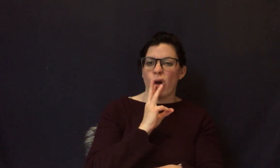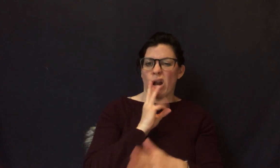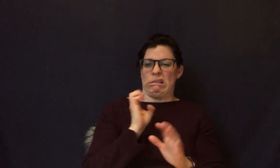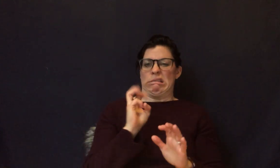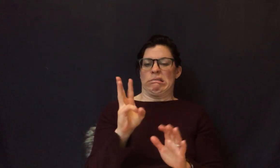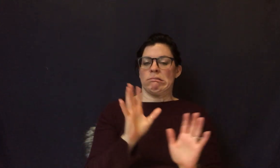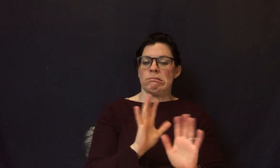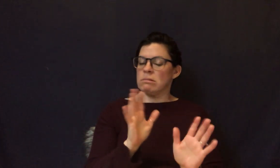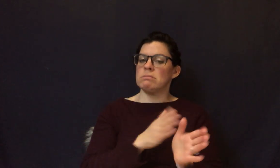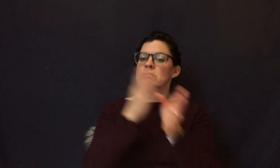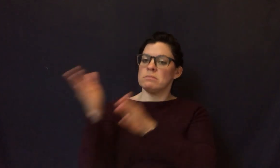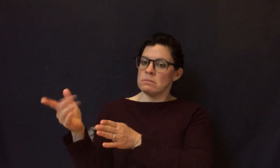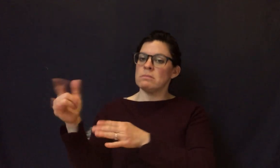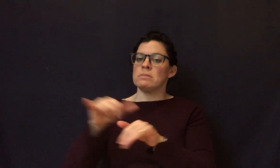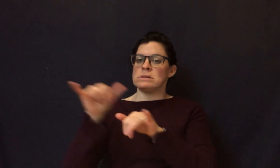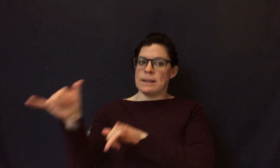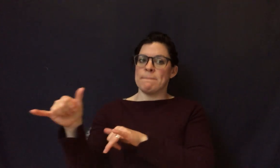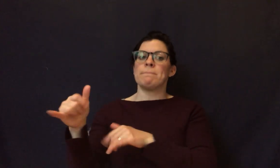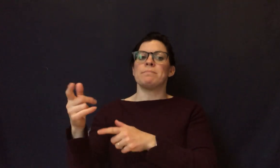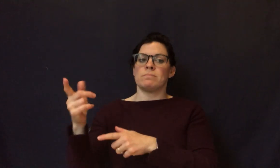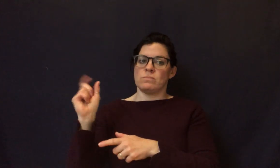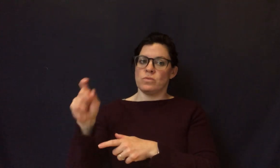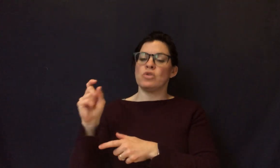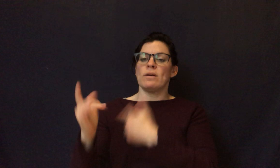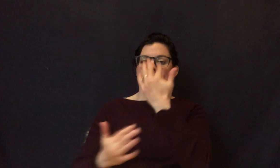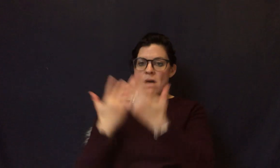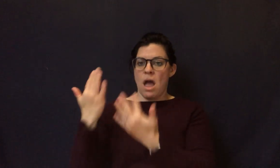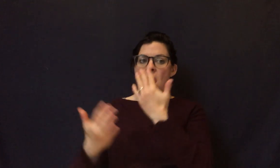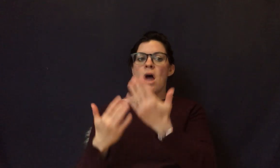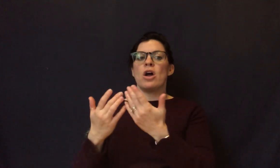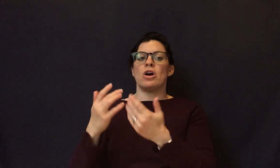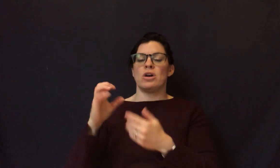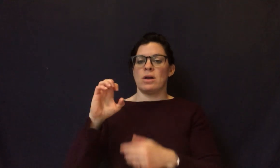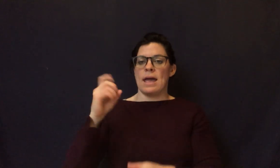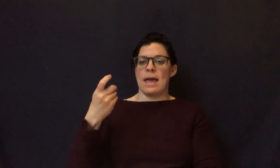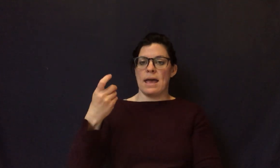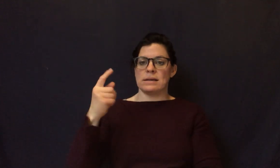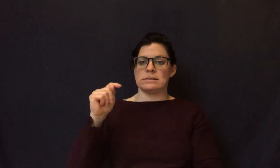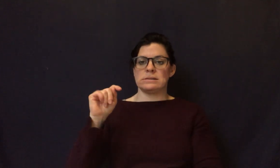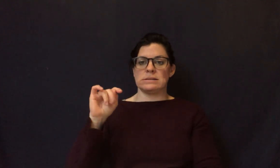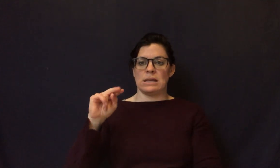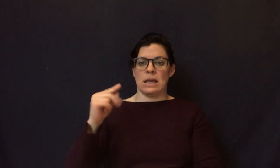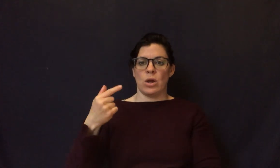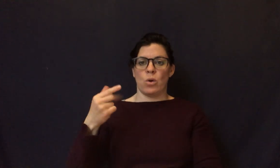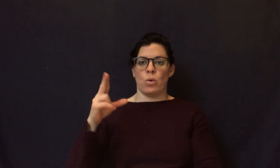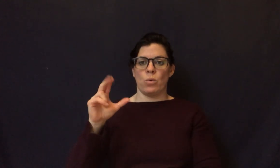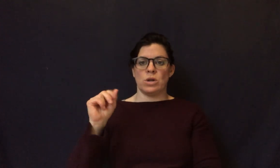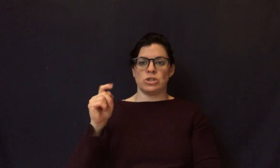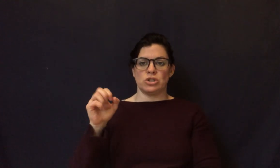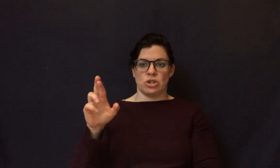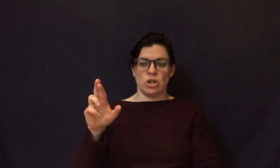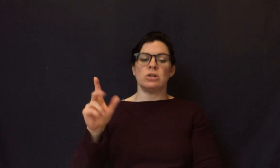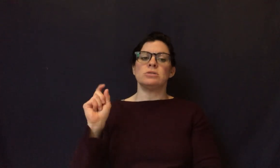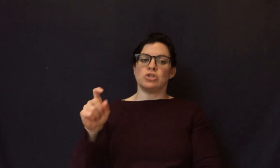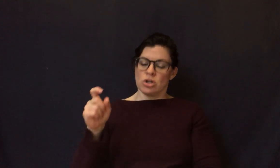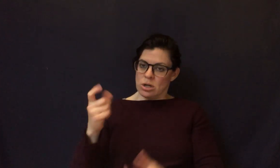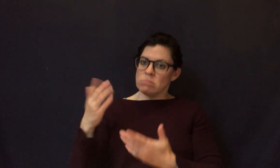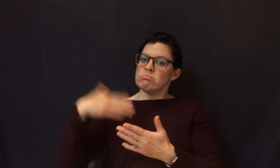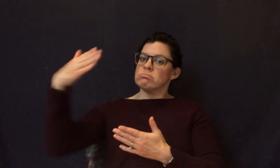you're taking a fire extinguisher off the wall and haven't used it, give it a couple shakes. The other thing you do want to do, okay, there's a dial on it. Let me see if I can